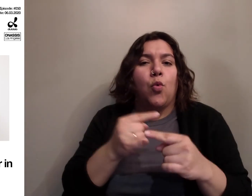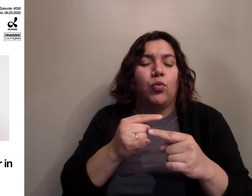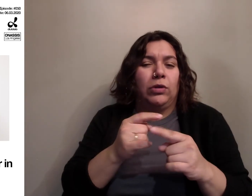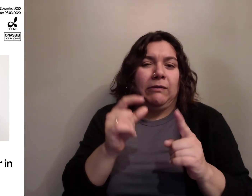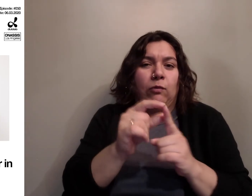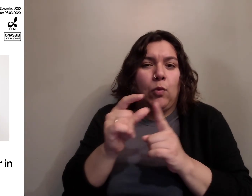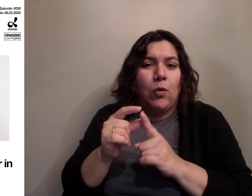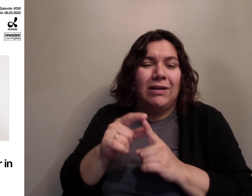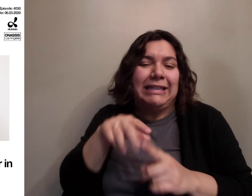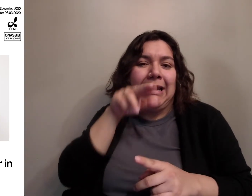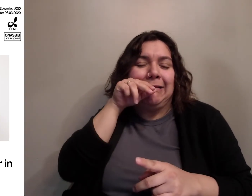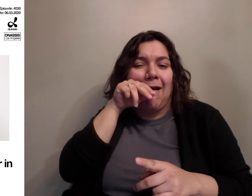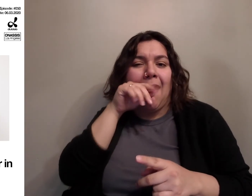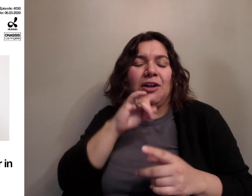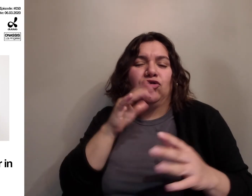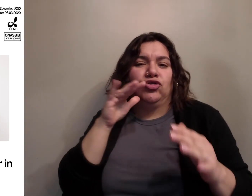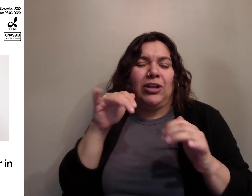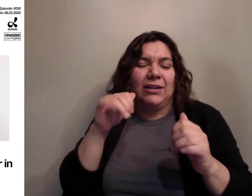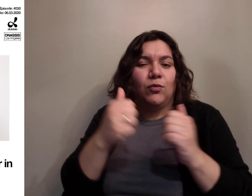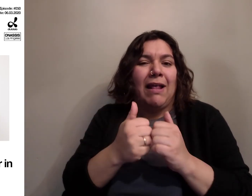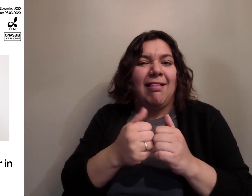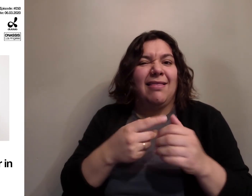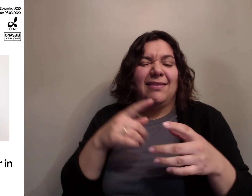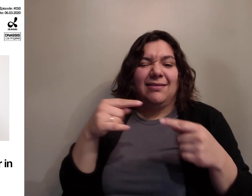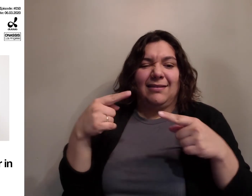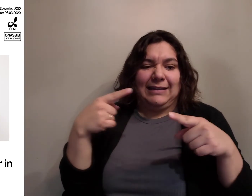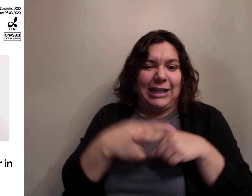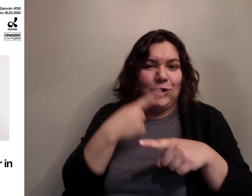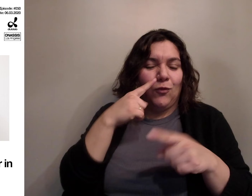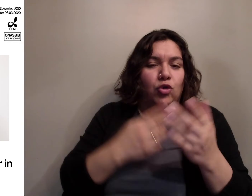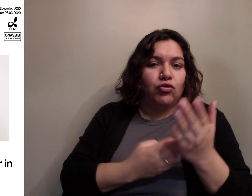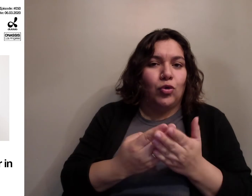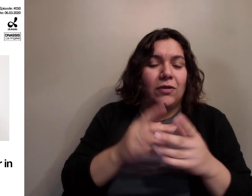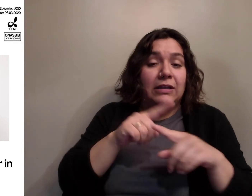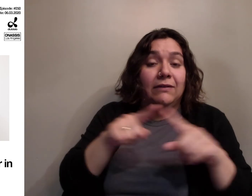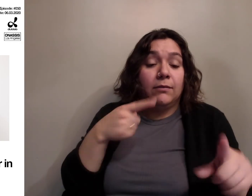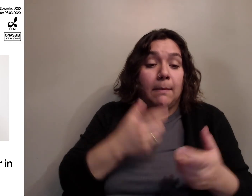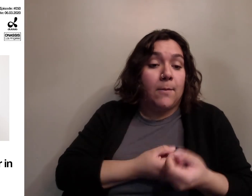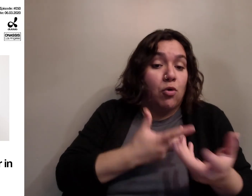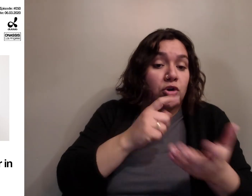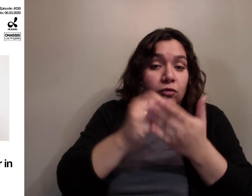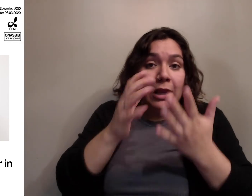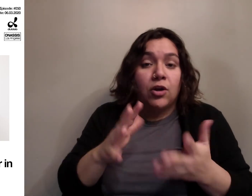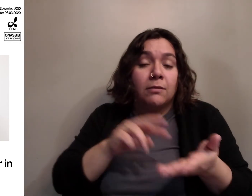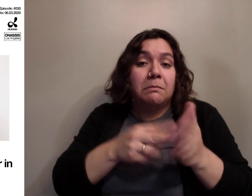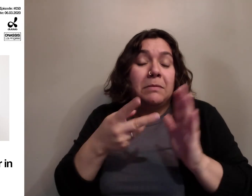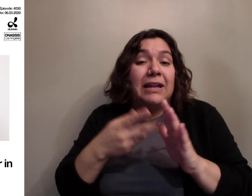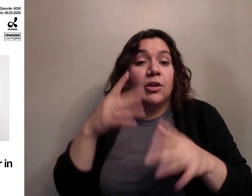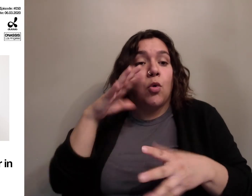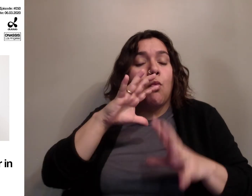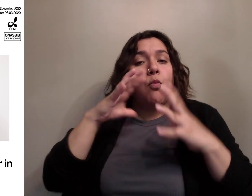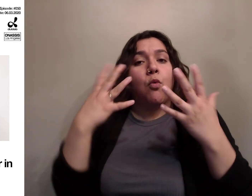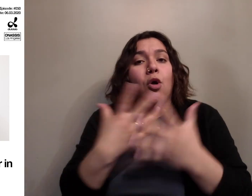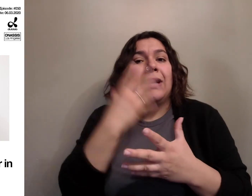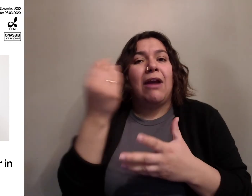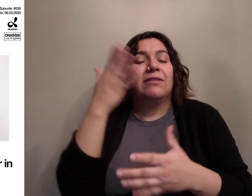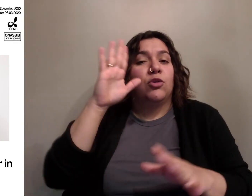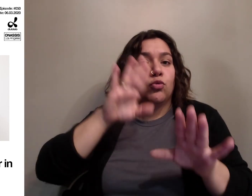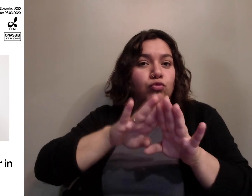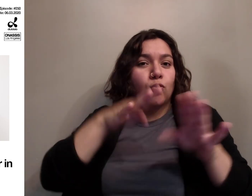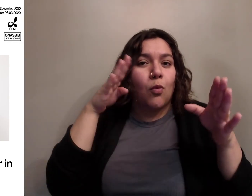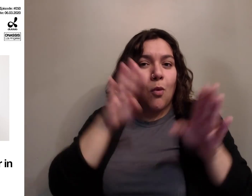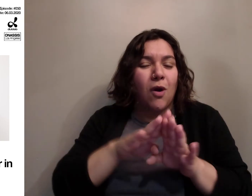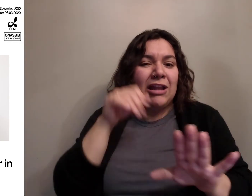Howling in the wound of words, a tongue trembles with the tension of truth. The difference between poetry and rhetoric is there's